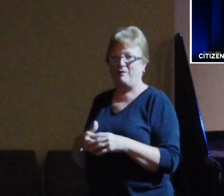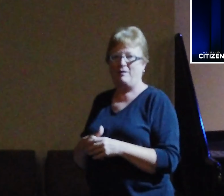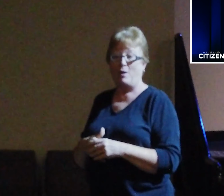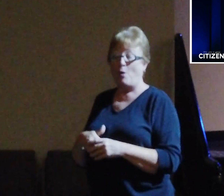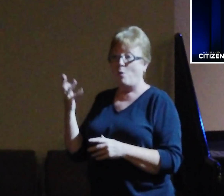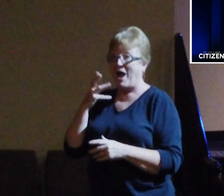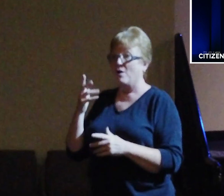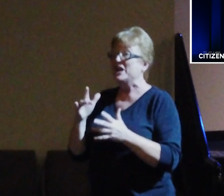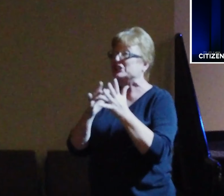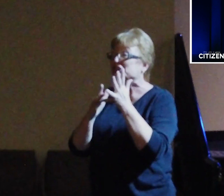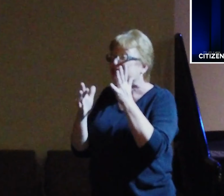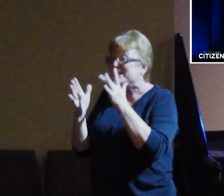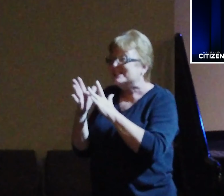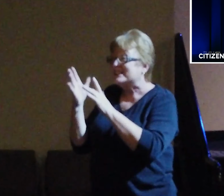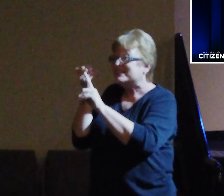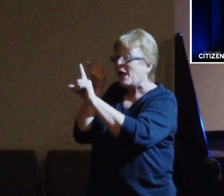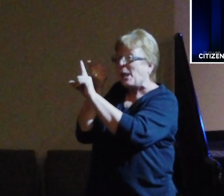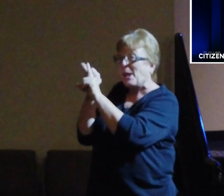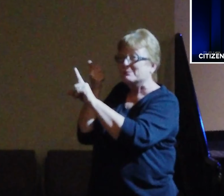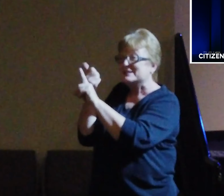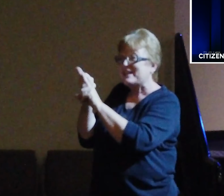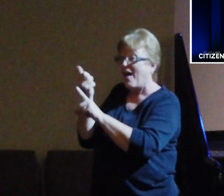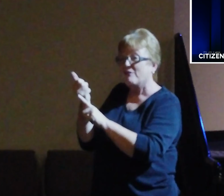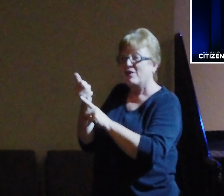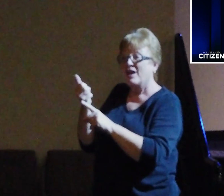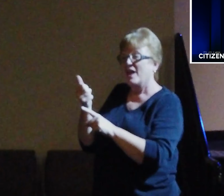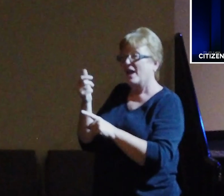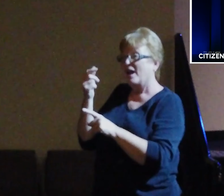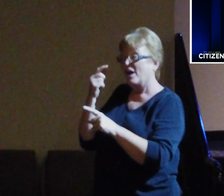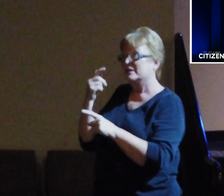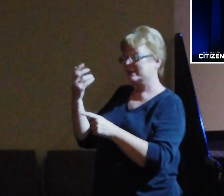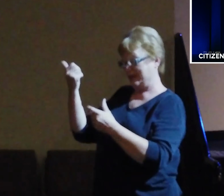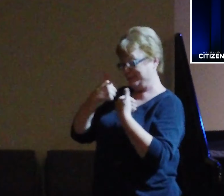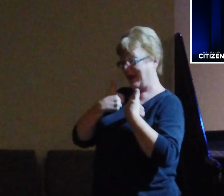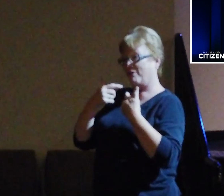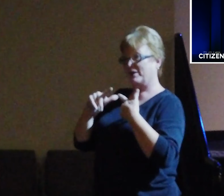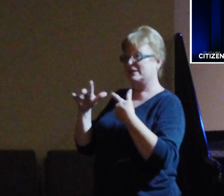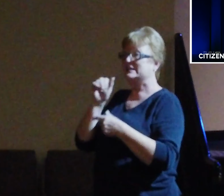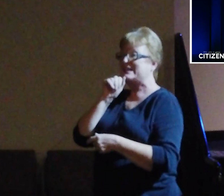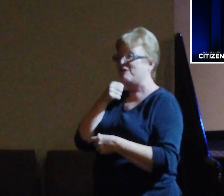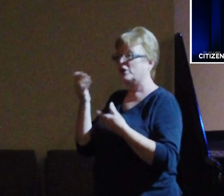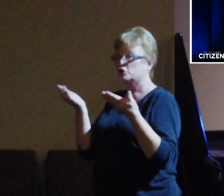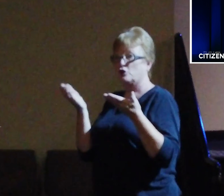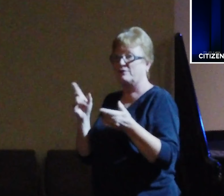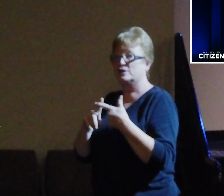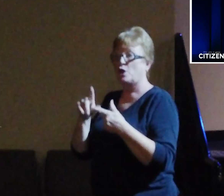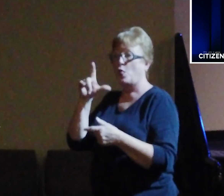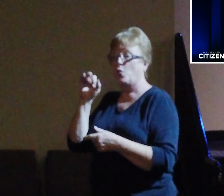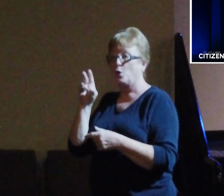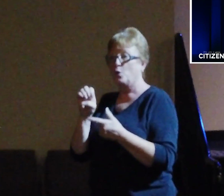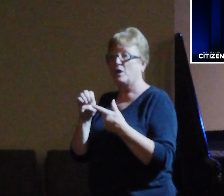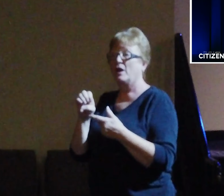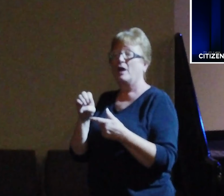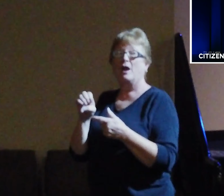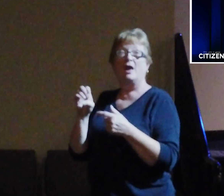Jesus himself, referred to as a suffering servant, says in Luke 6, 22 and 23,